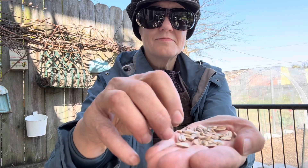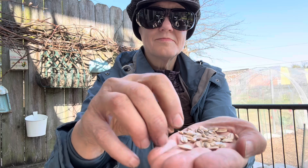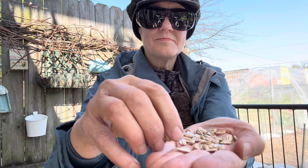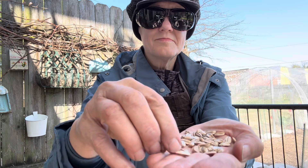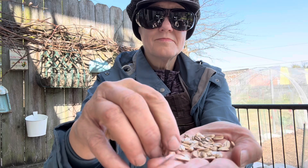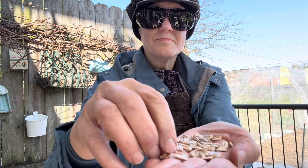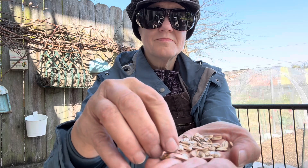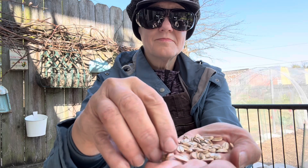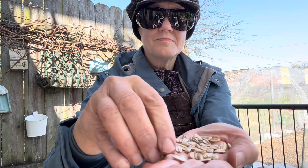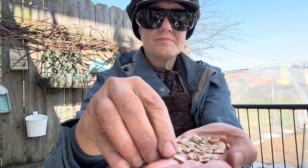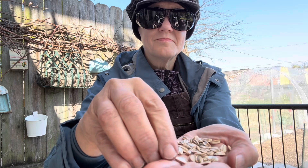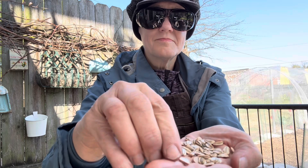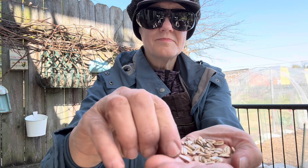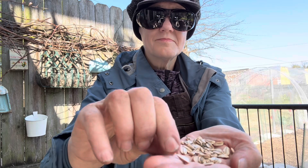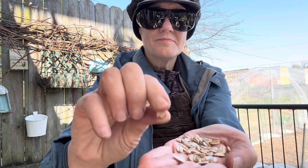See, they're a pretty good sized seed.